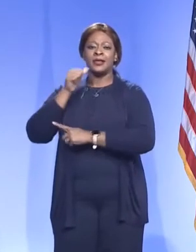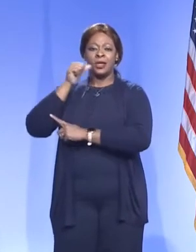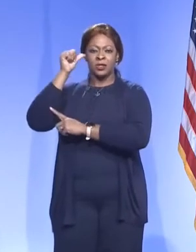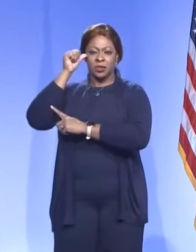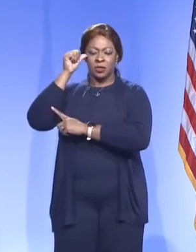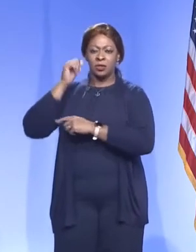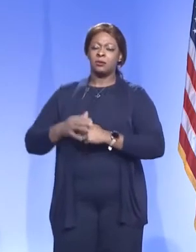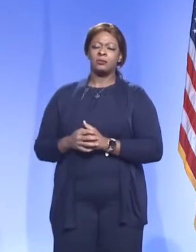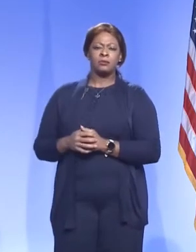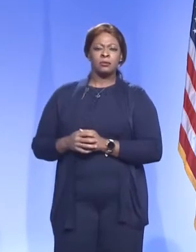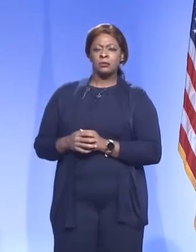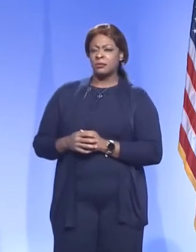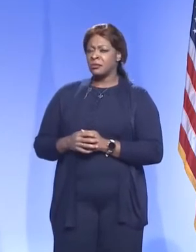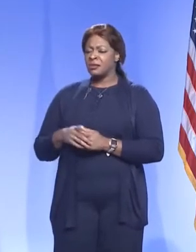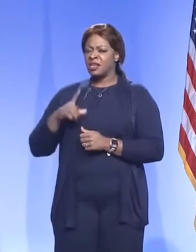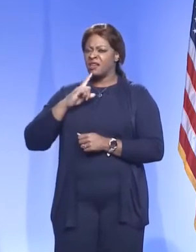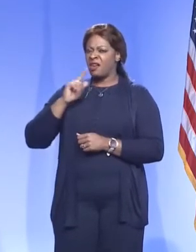Thank you.